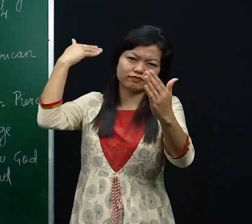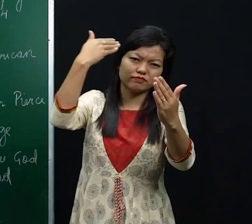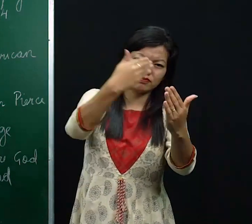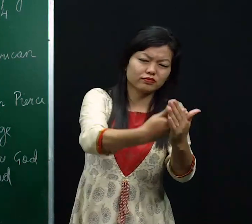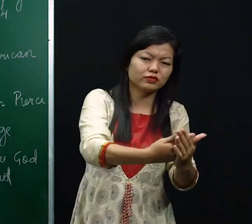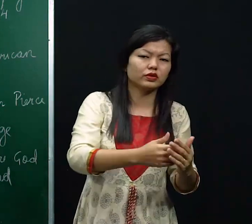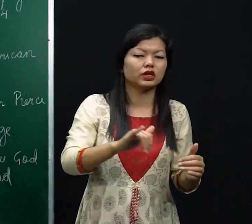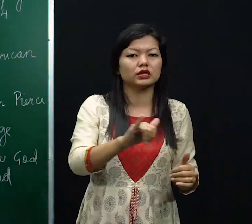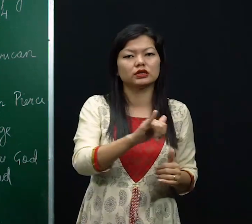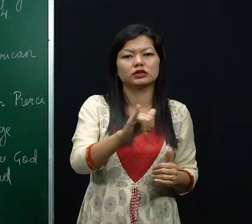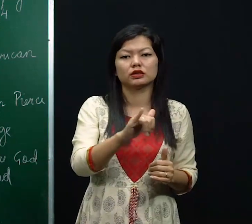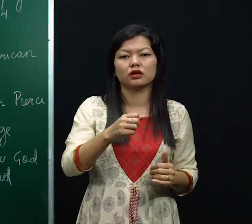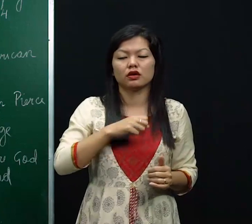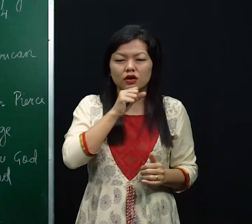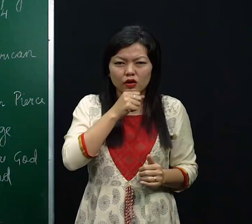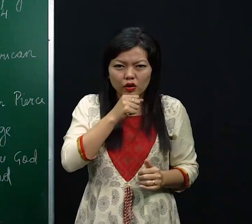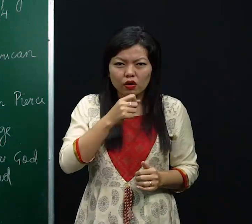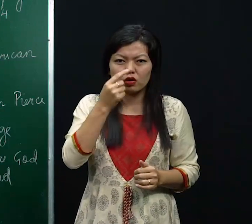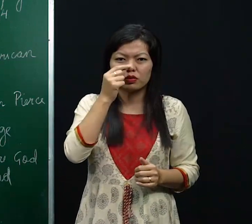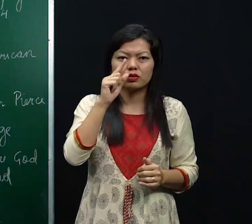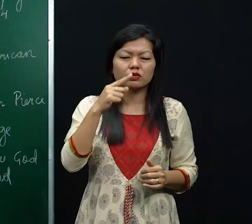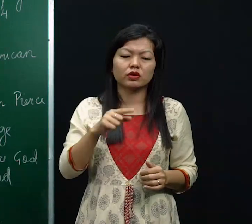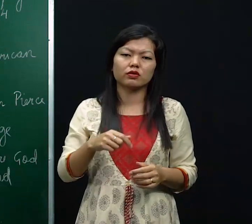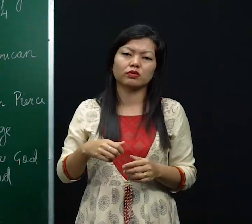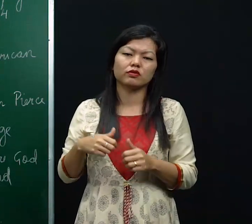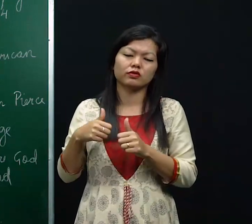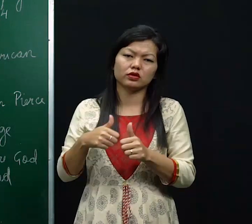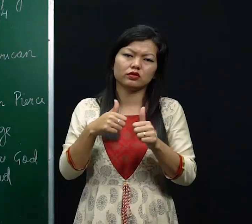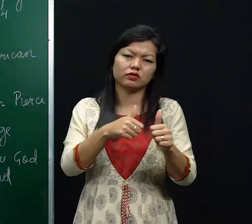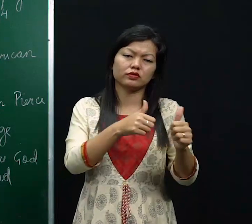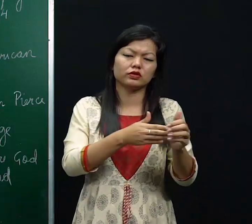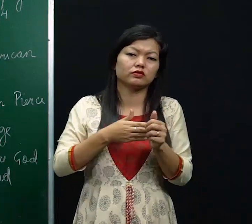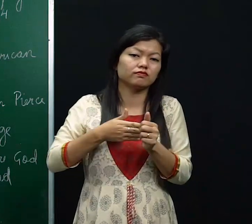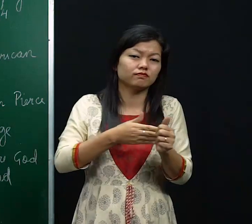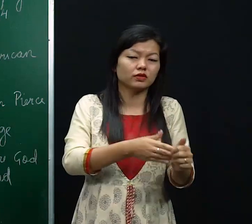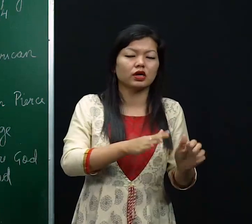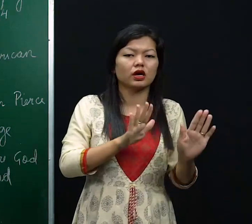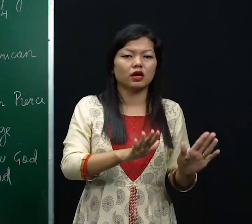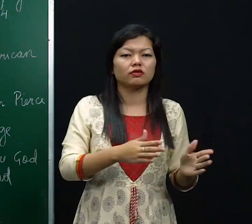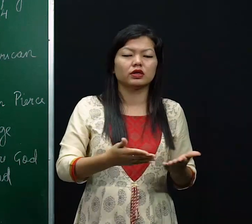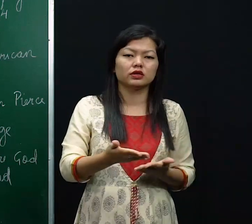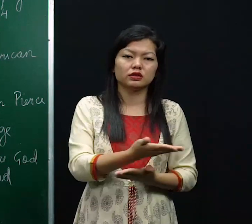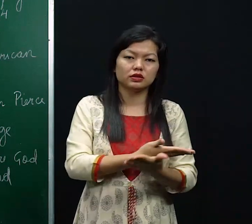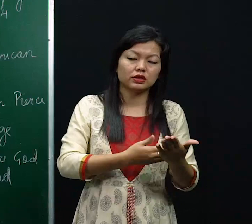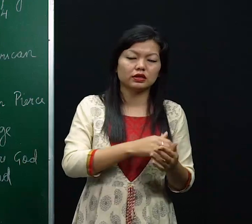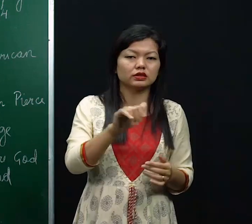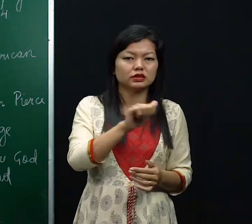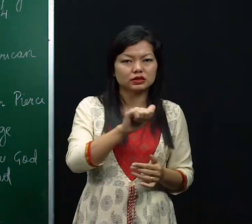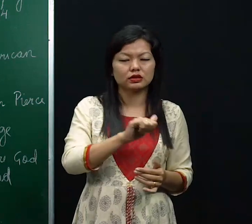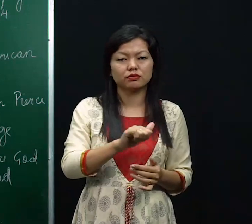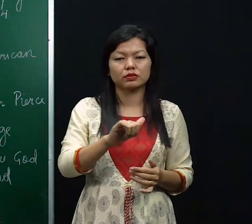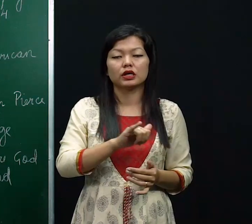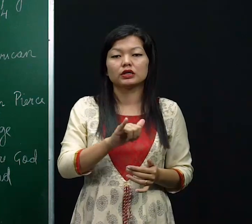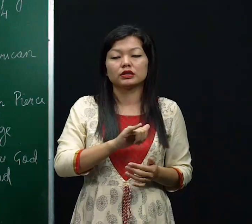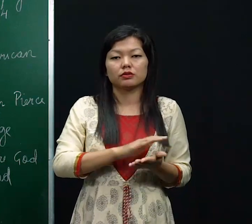know. And we do not want to sell this land, but we know that when you ask for something from